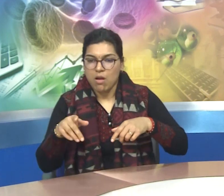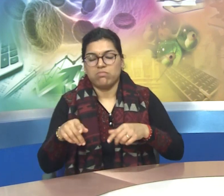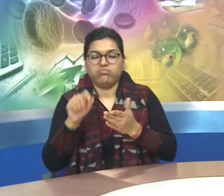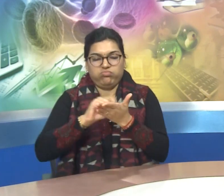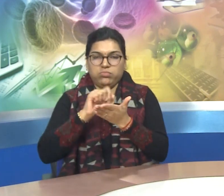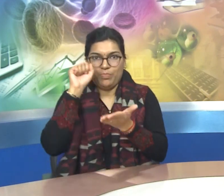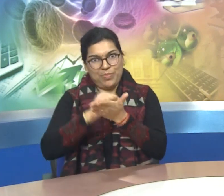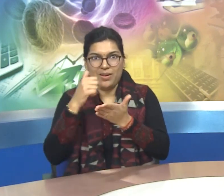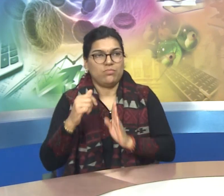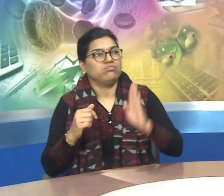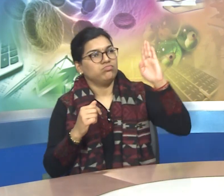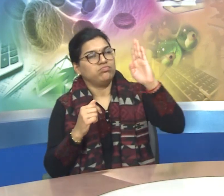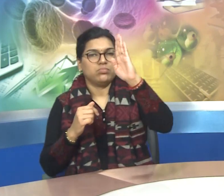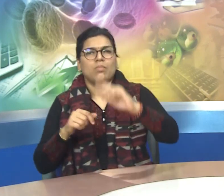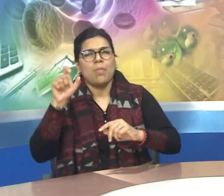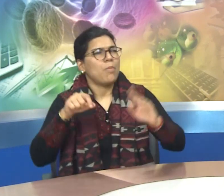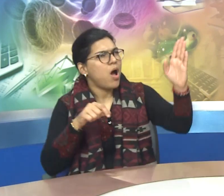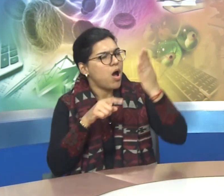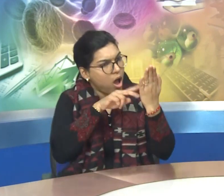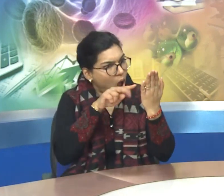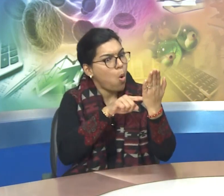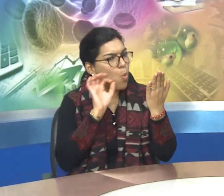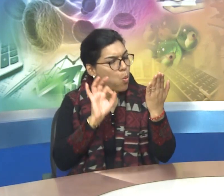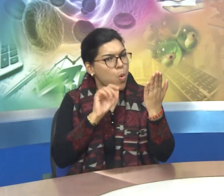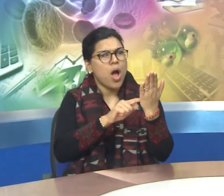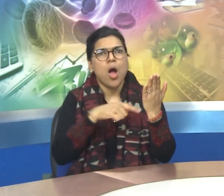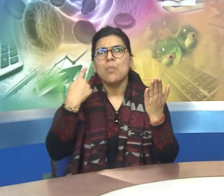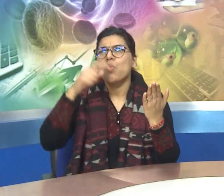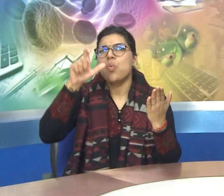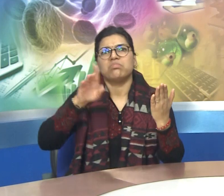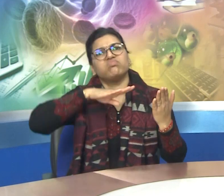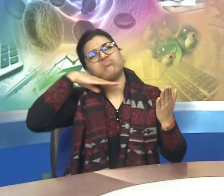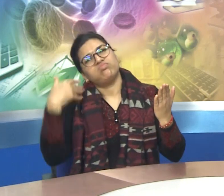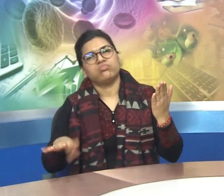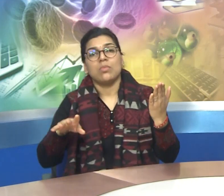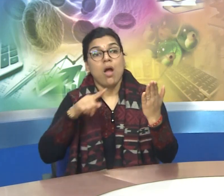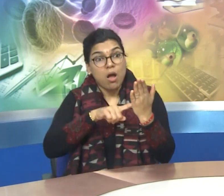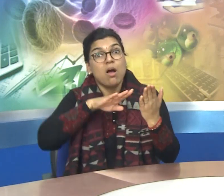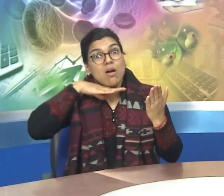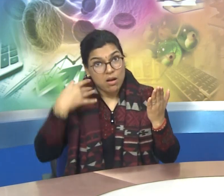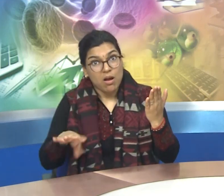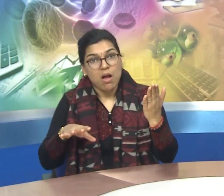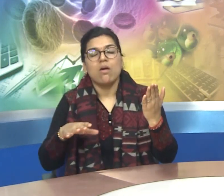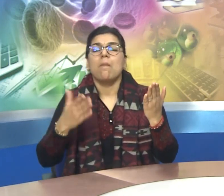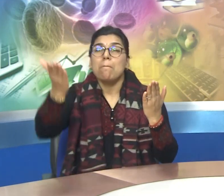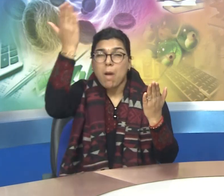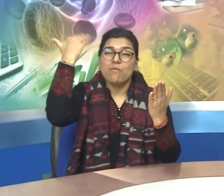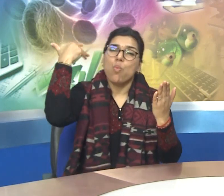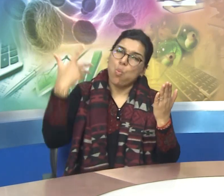While some contain persons who are no longer living. And example is Who was Who?